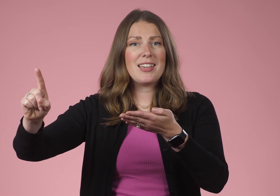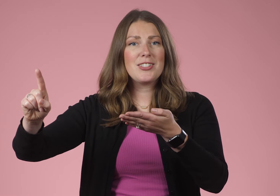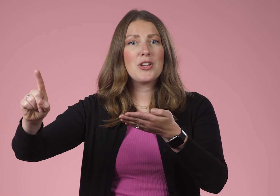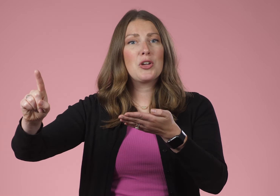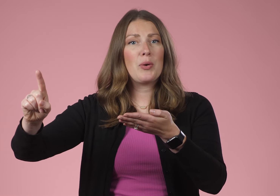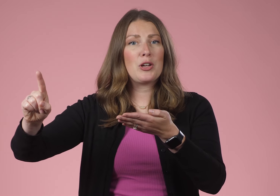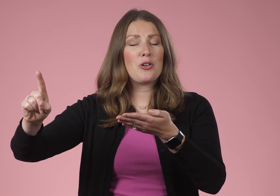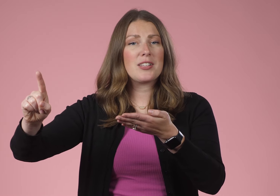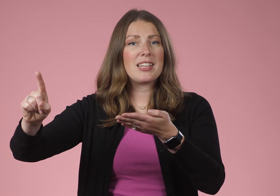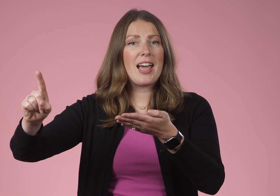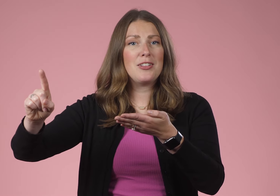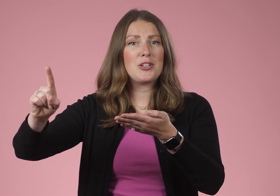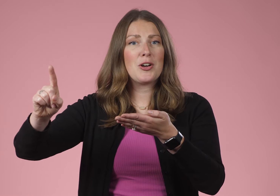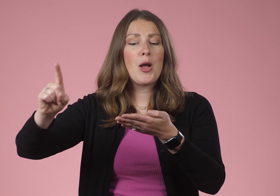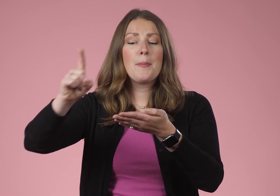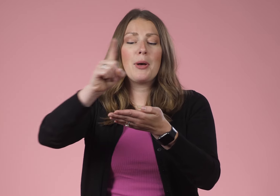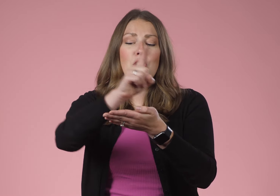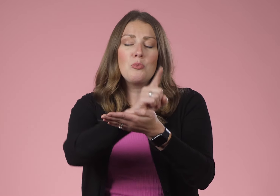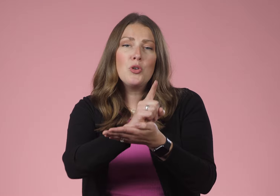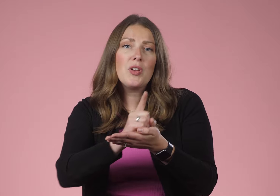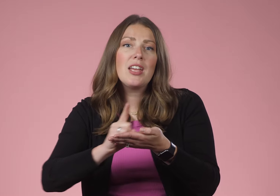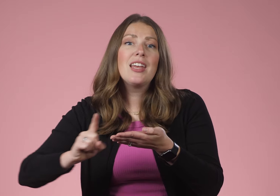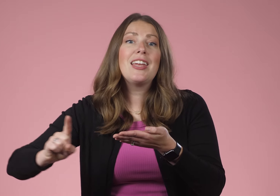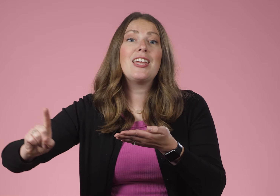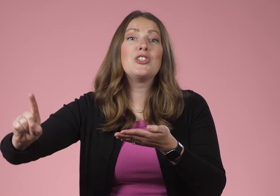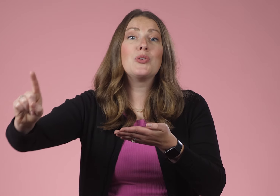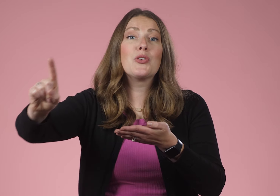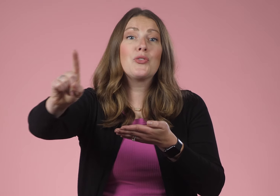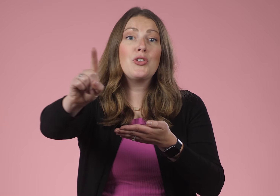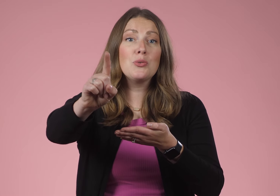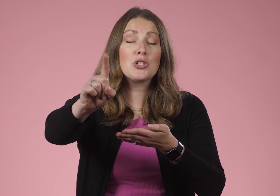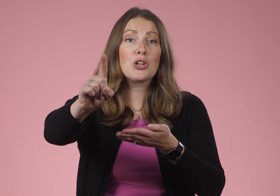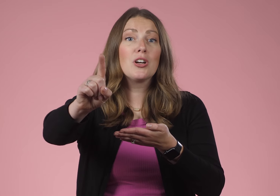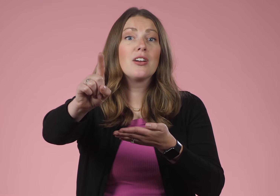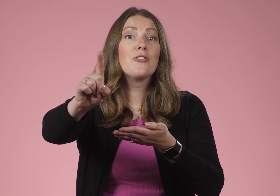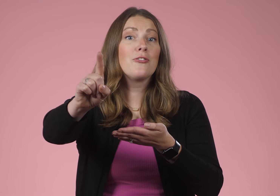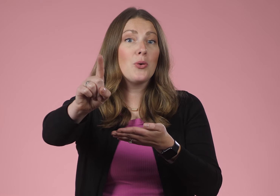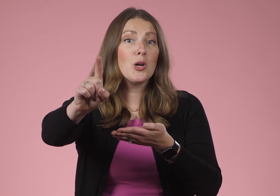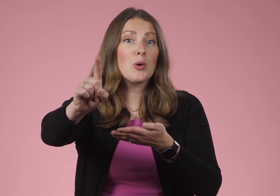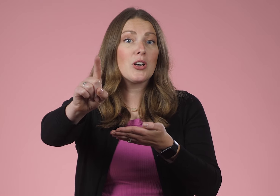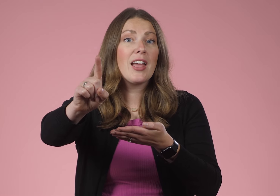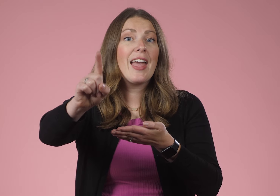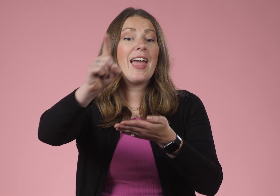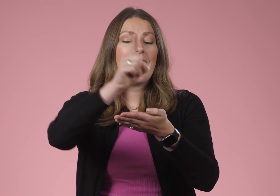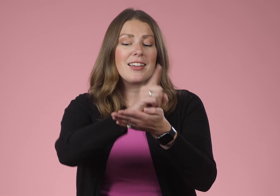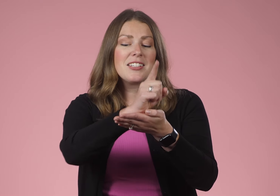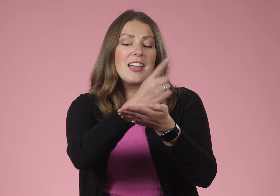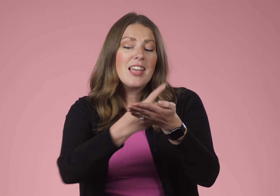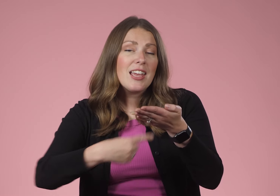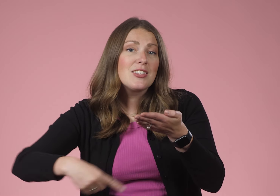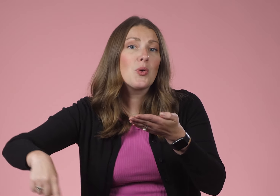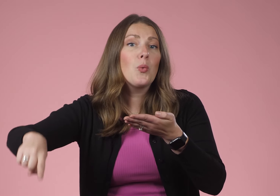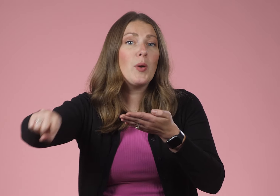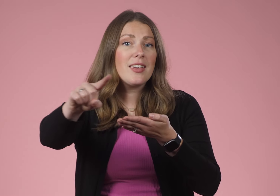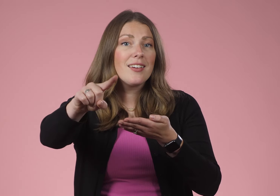this, going across a calendar, but you move it into the future forward, and it's a week